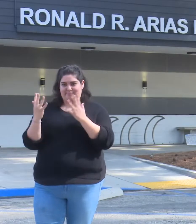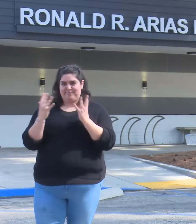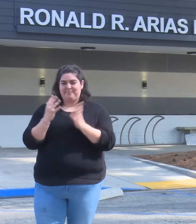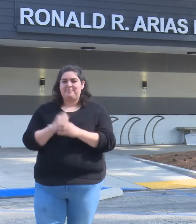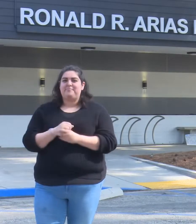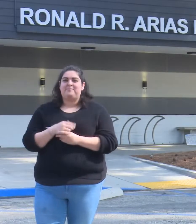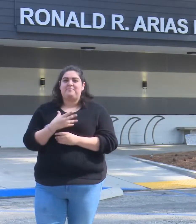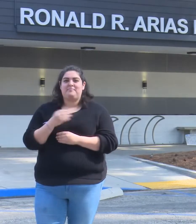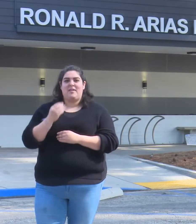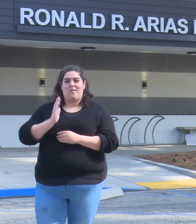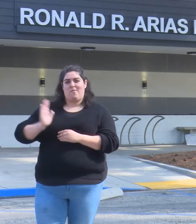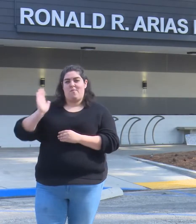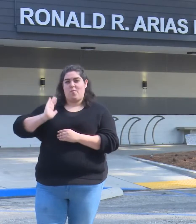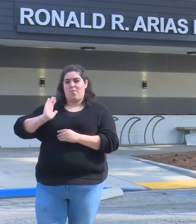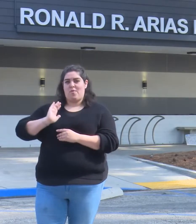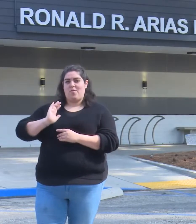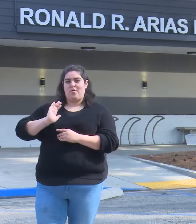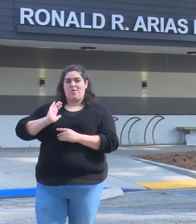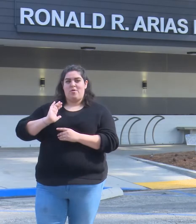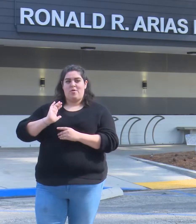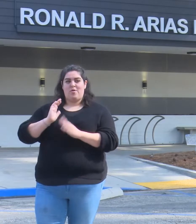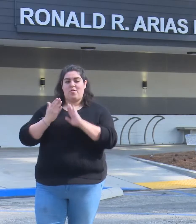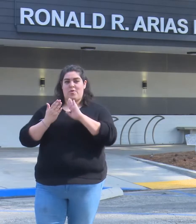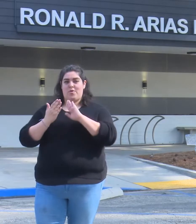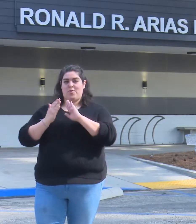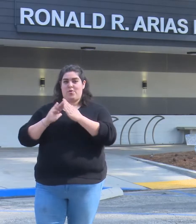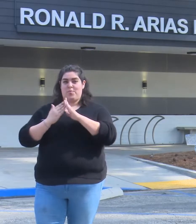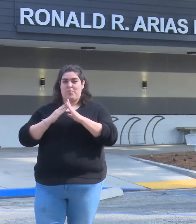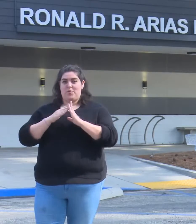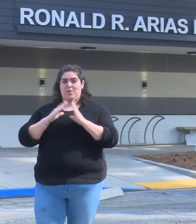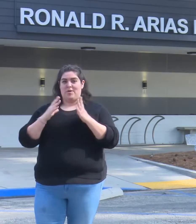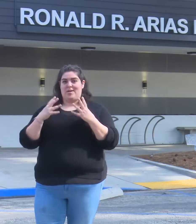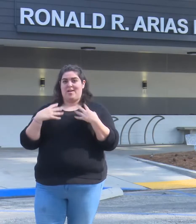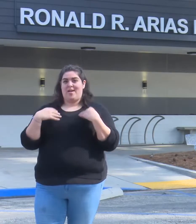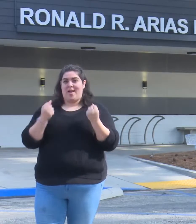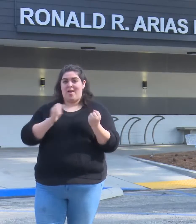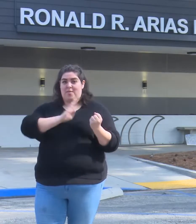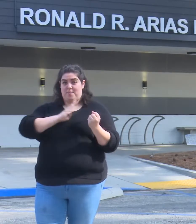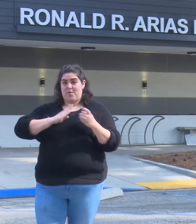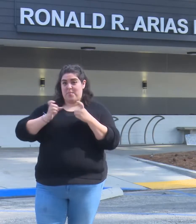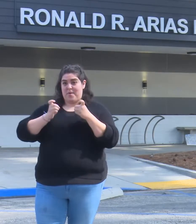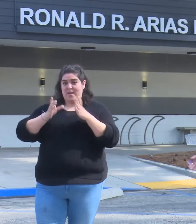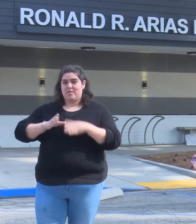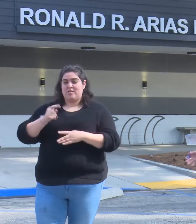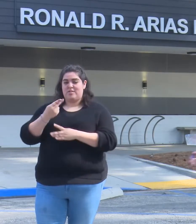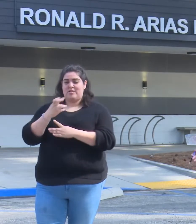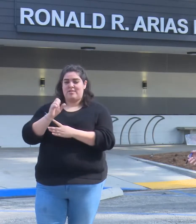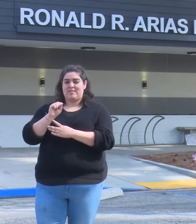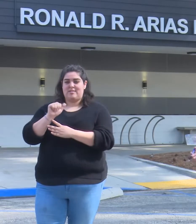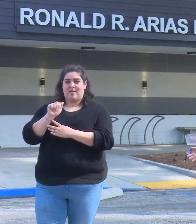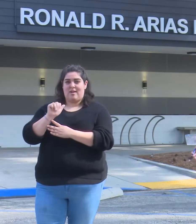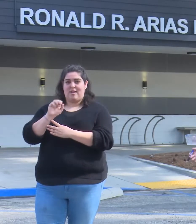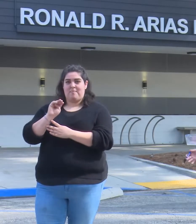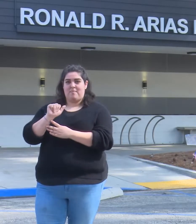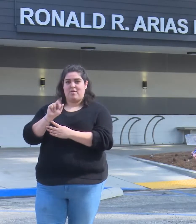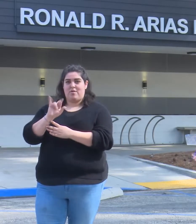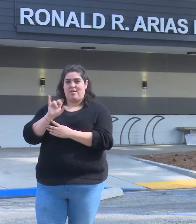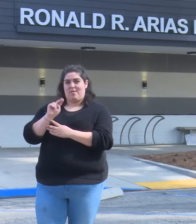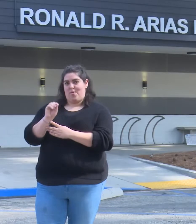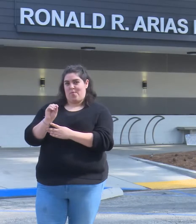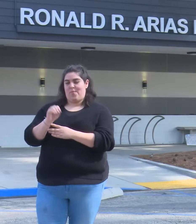and our former Community Health Bureau Manager, Teresa Marino. Where is Teresa?